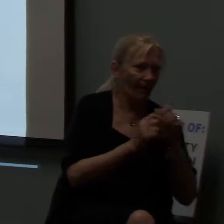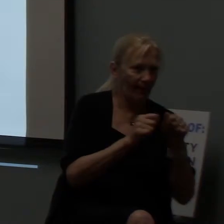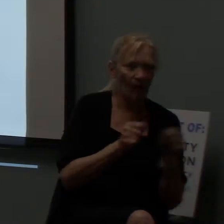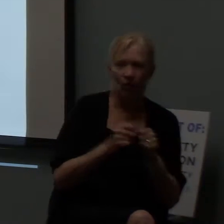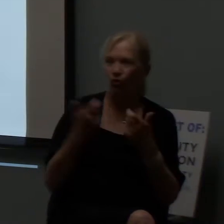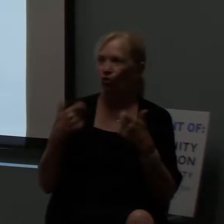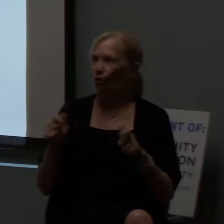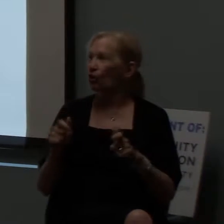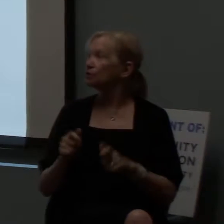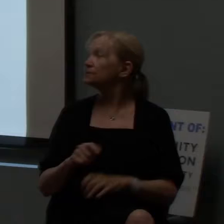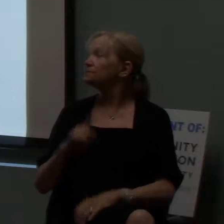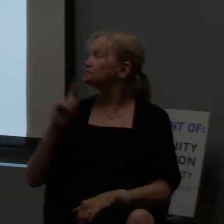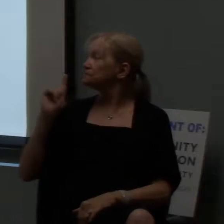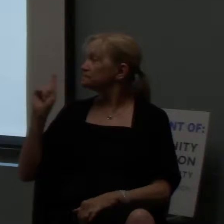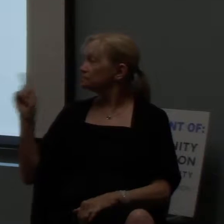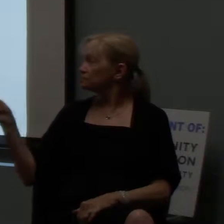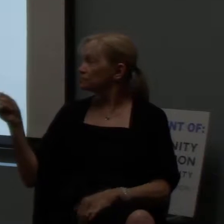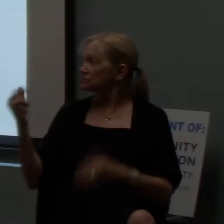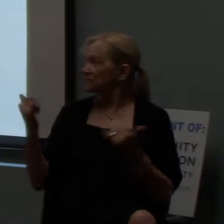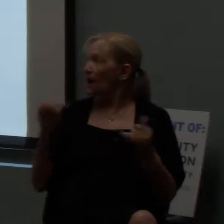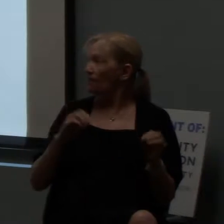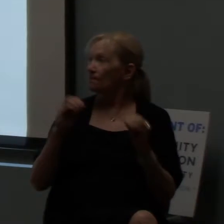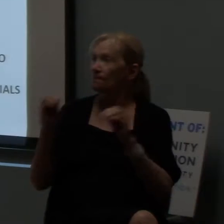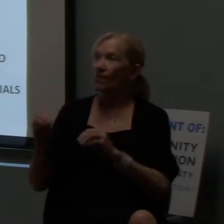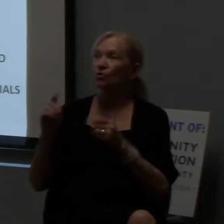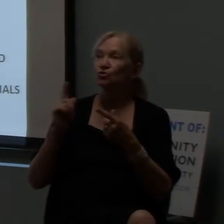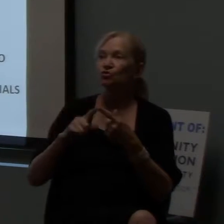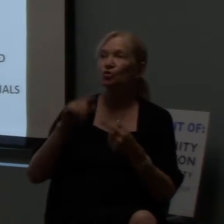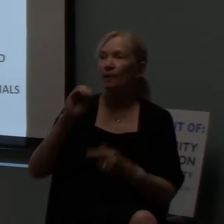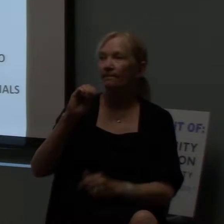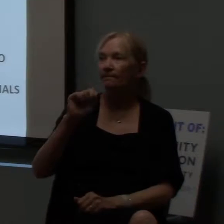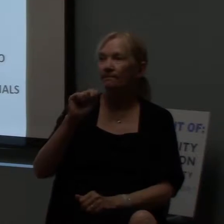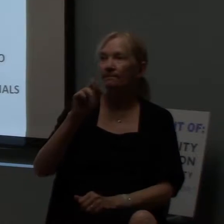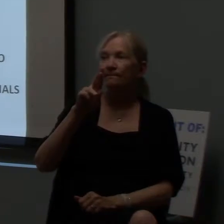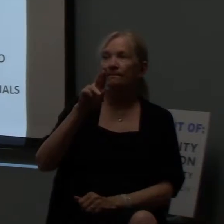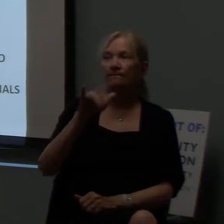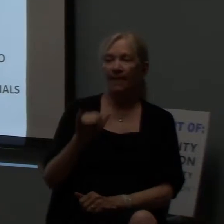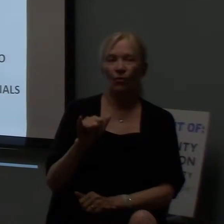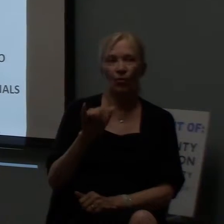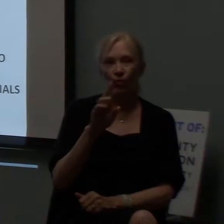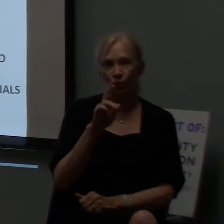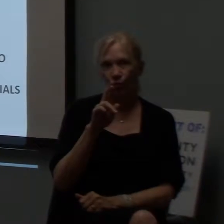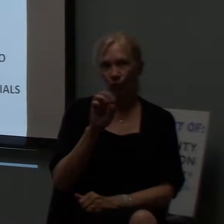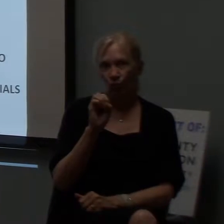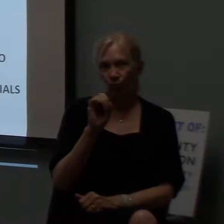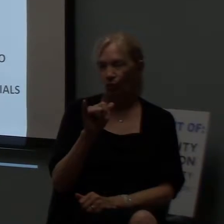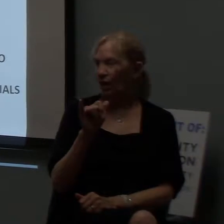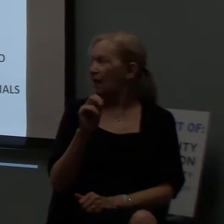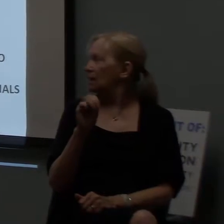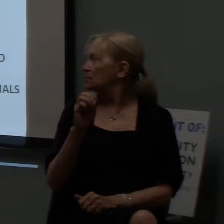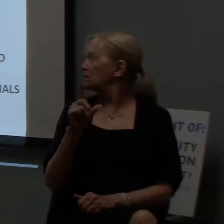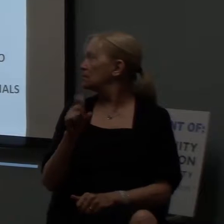All right, so let's move on to Mary Reynolds then, who will talk more about the current structure.